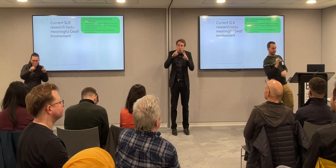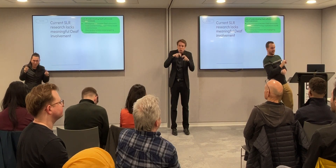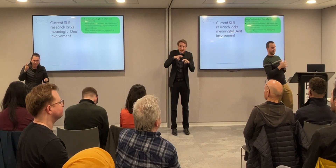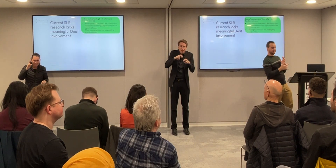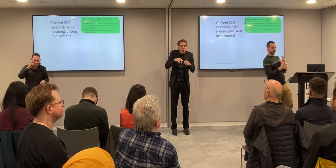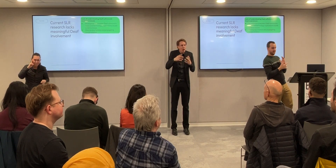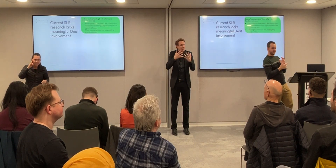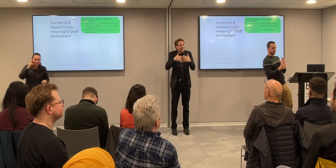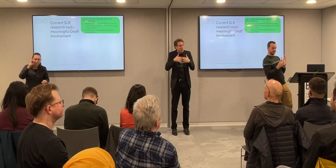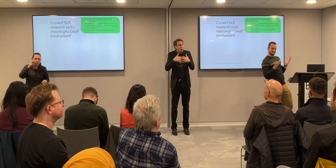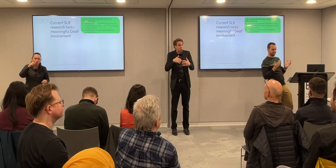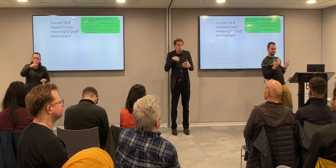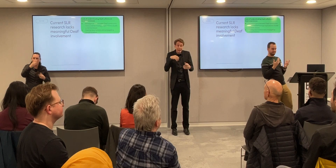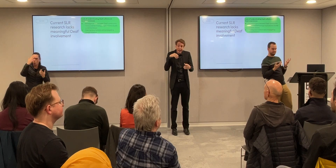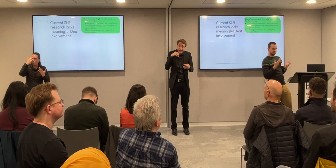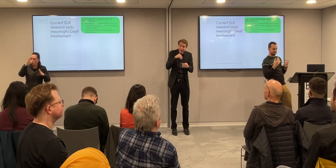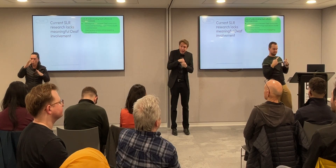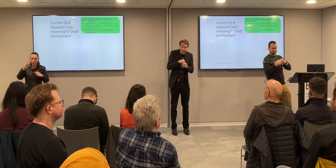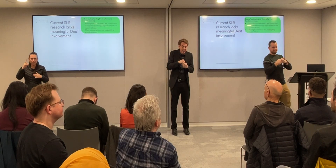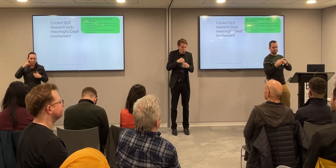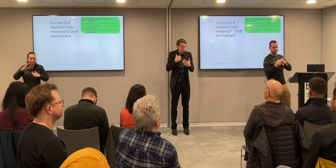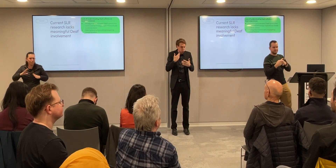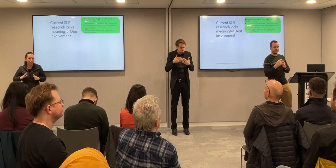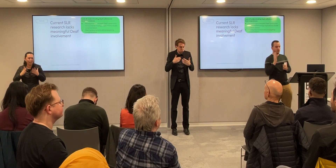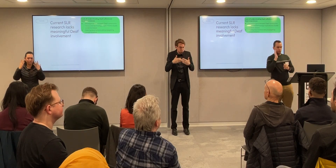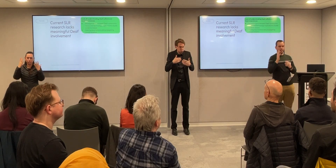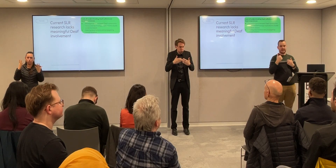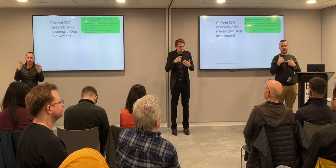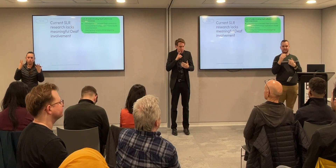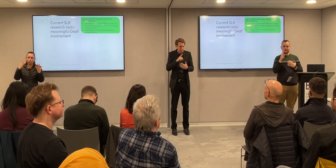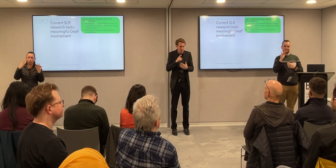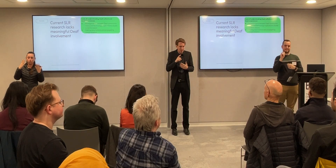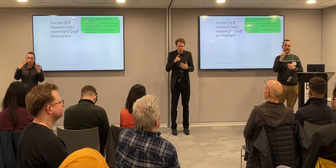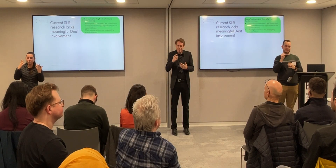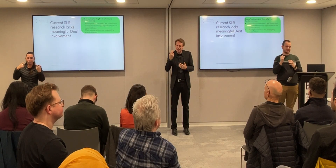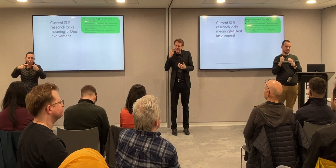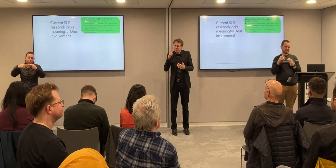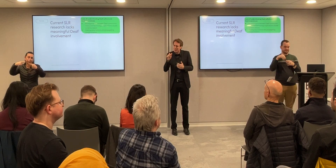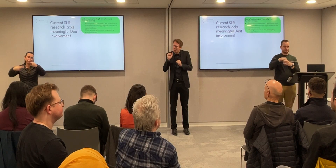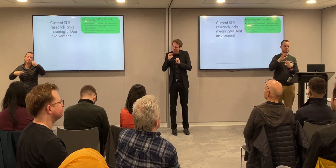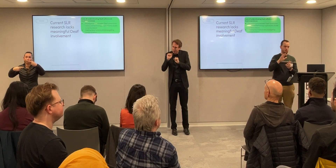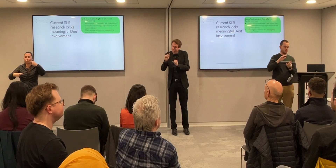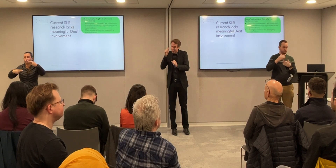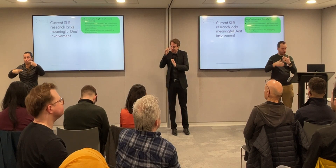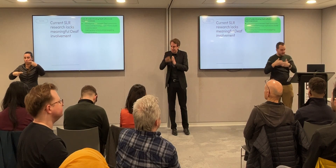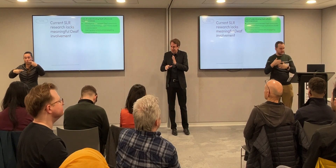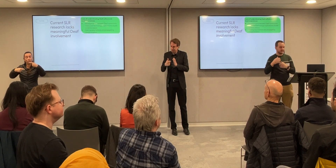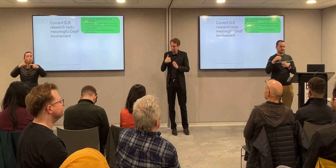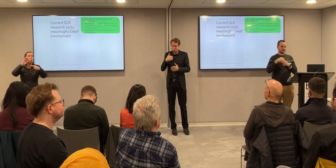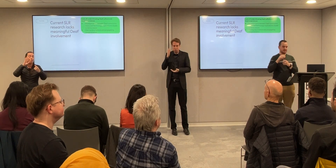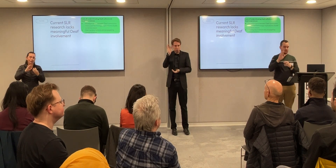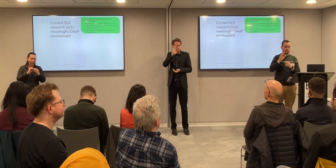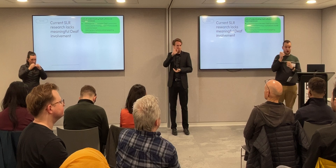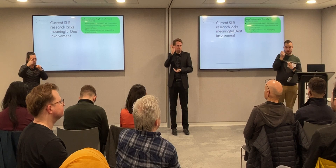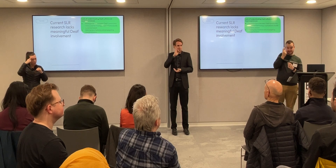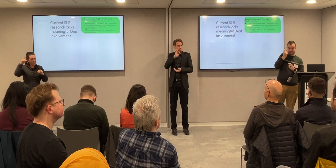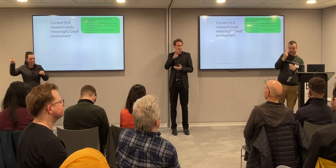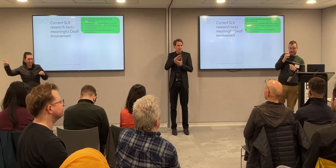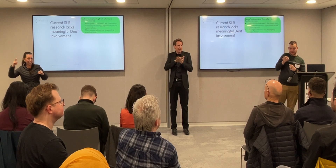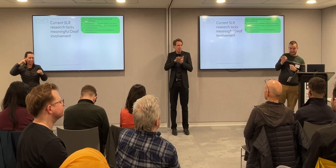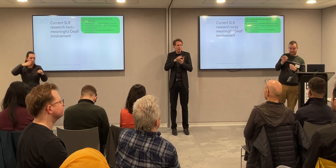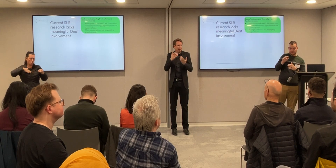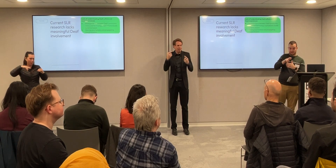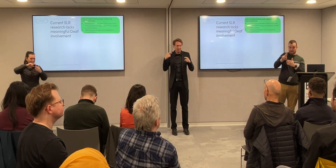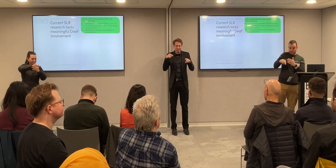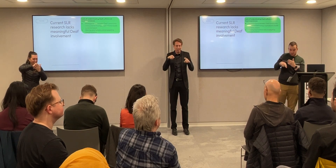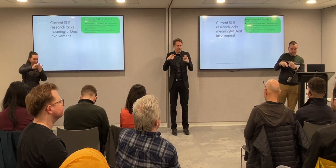of the end user, of the user of that technology, there is a misalignment there. And there will be inherent bias in your process and